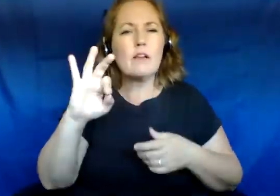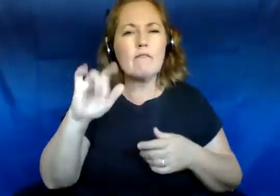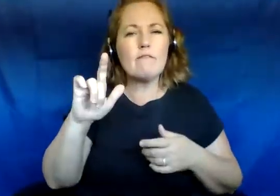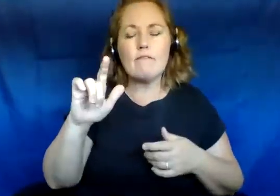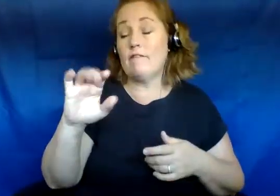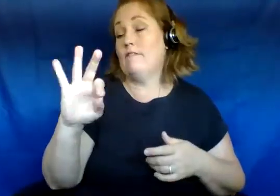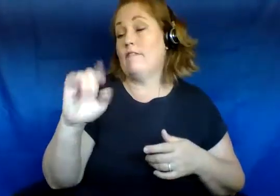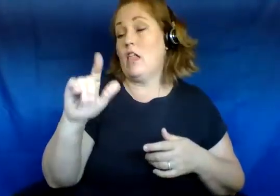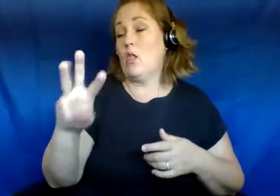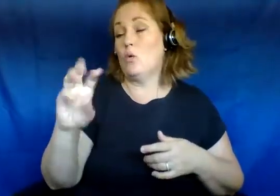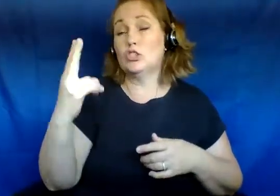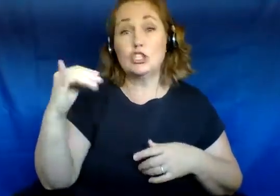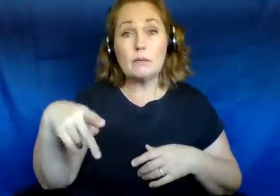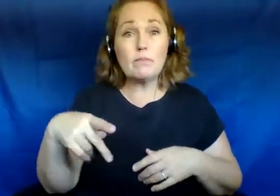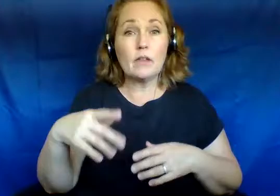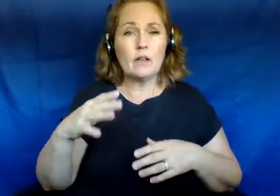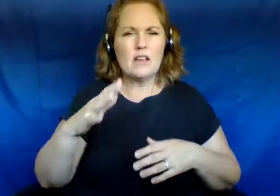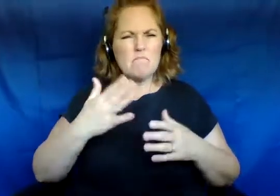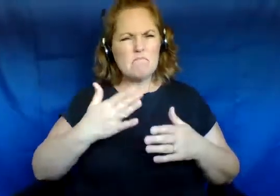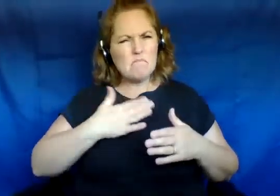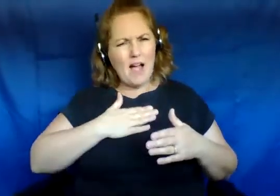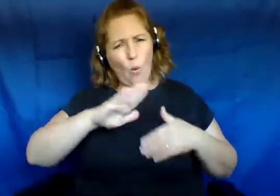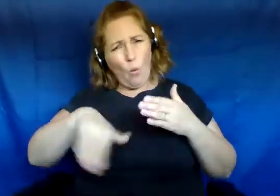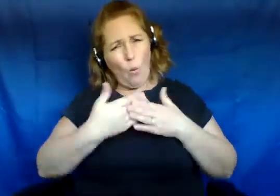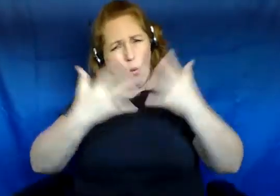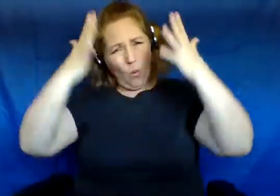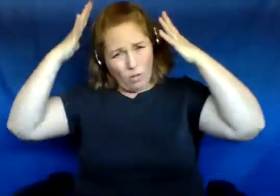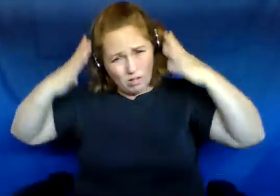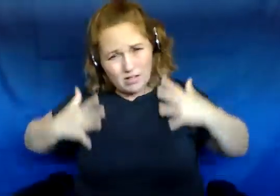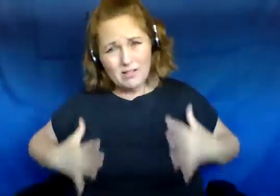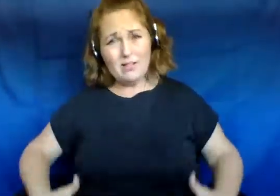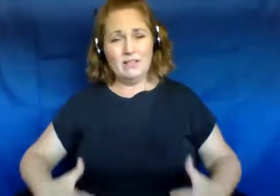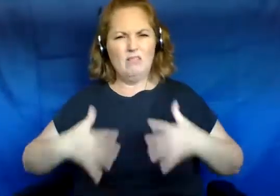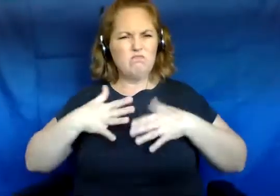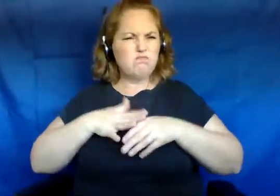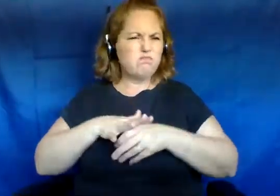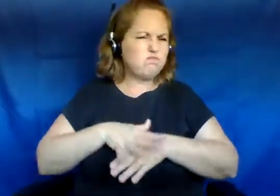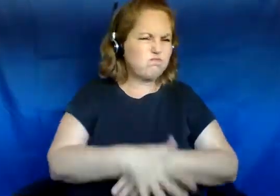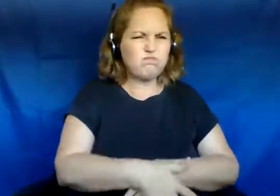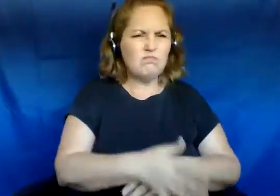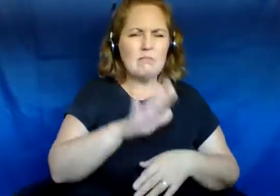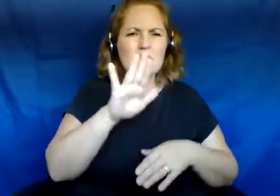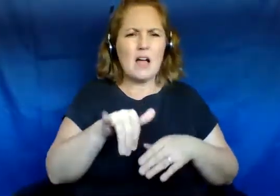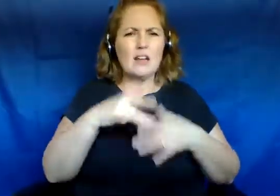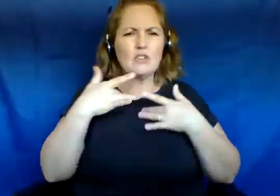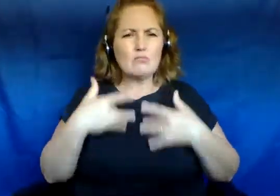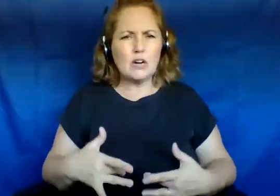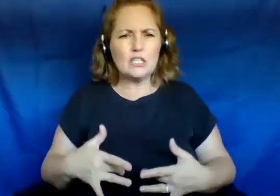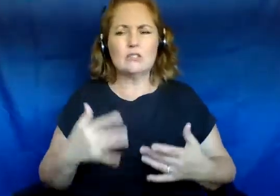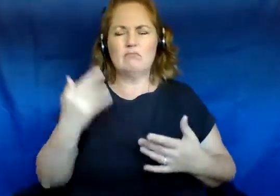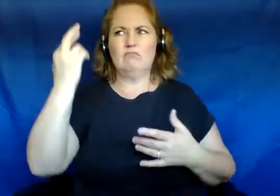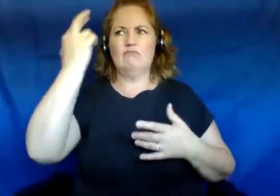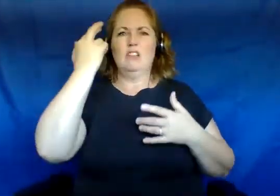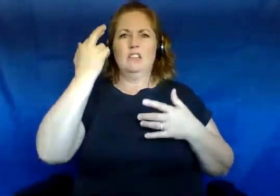whole being is so drugged by depression that realistic contact with